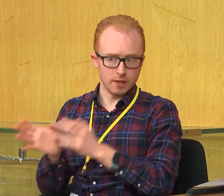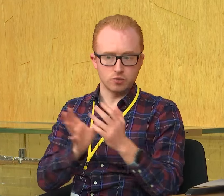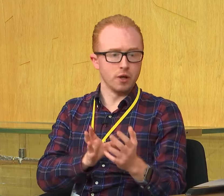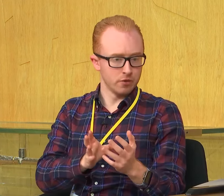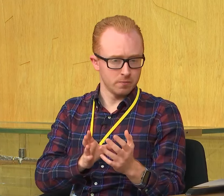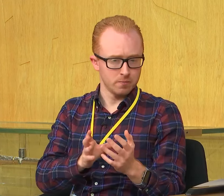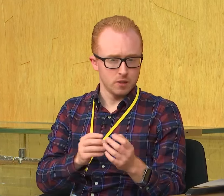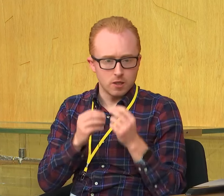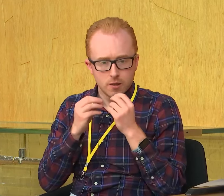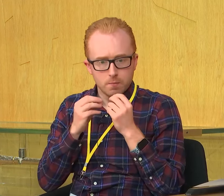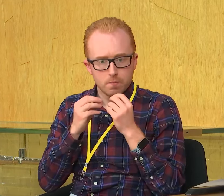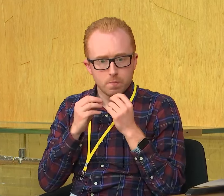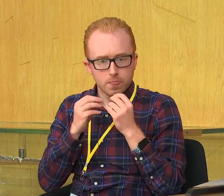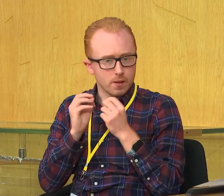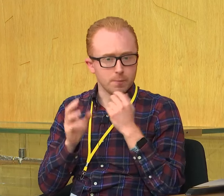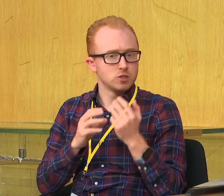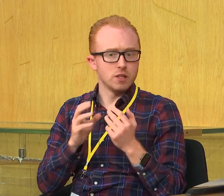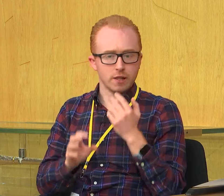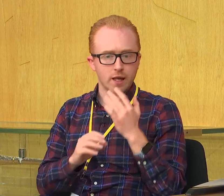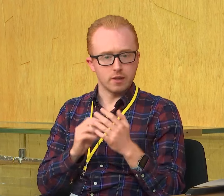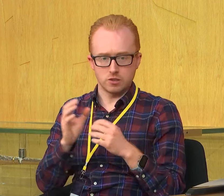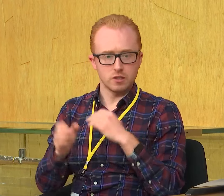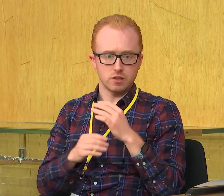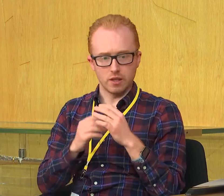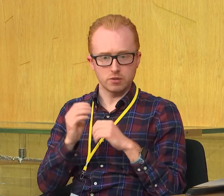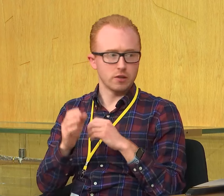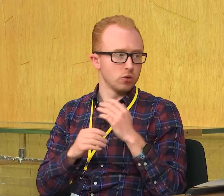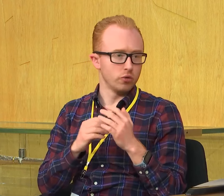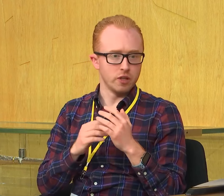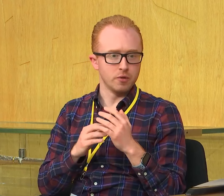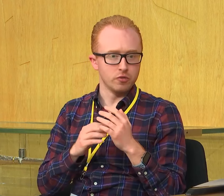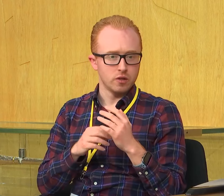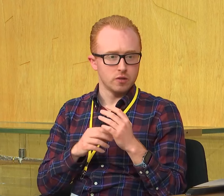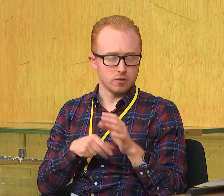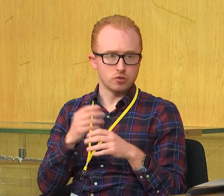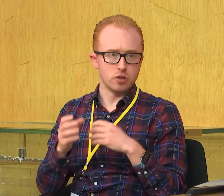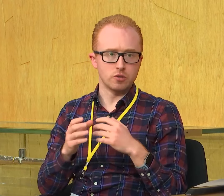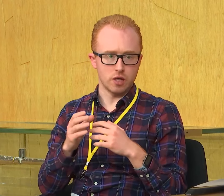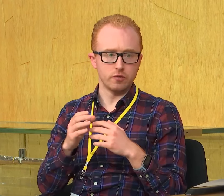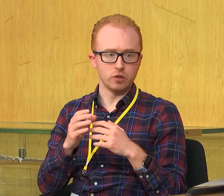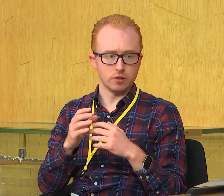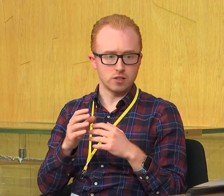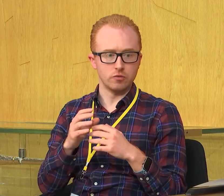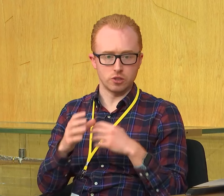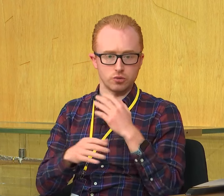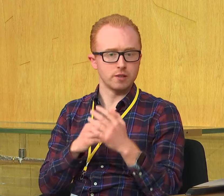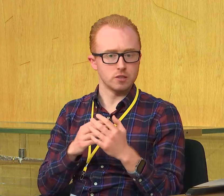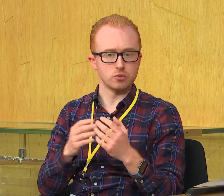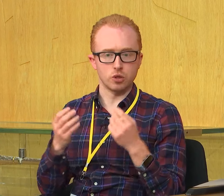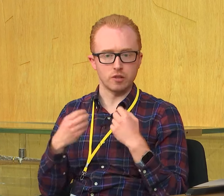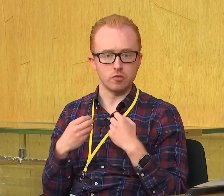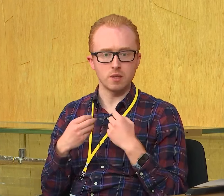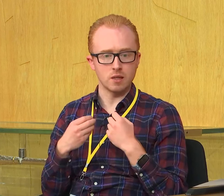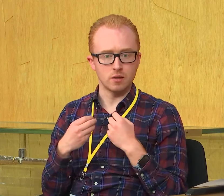from one being into another. But she didn't get that. She didn't understand that was kind of the whole theme of the travel vlog in itself was a